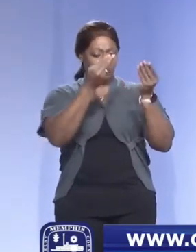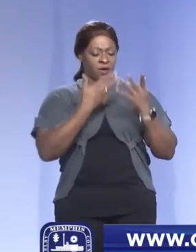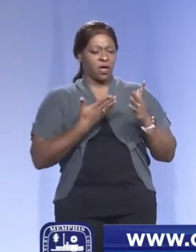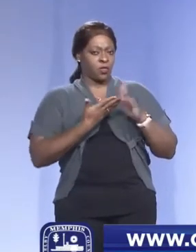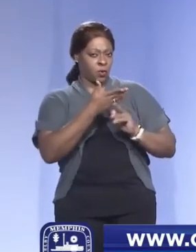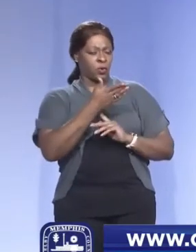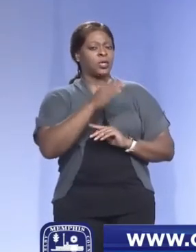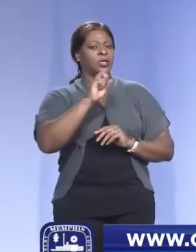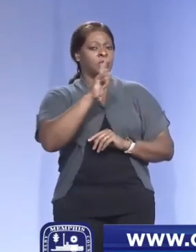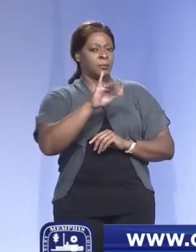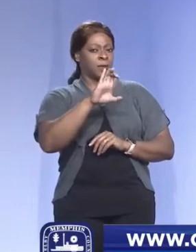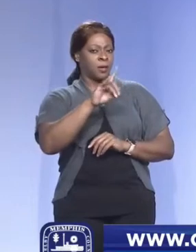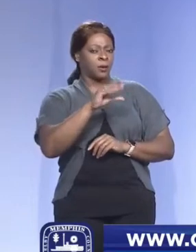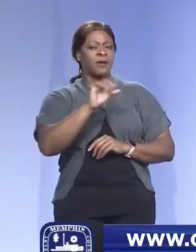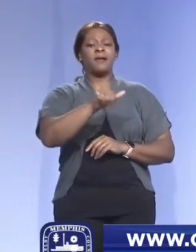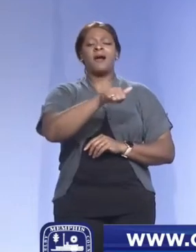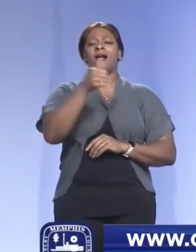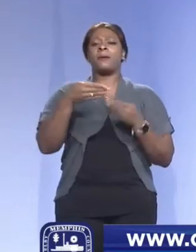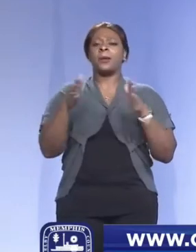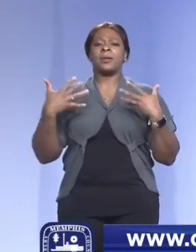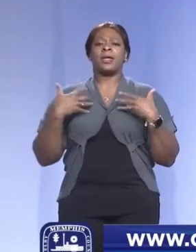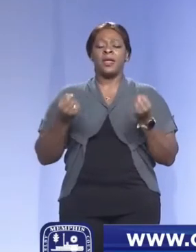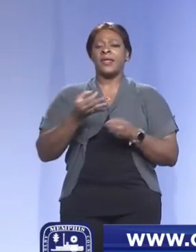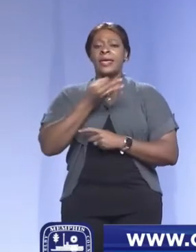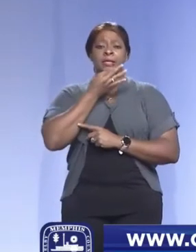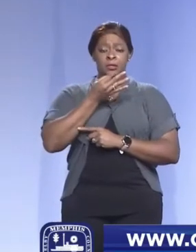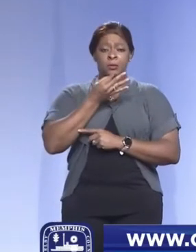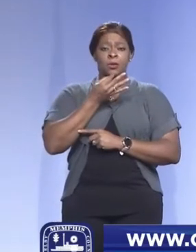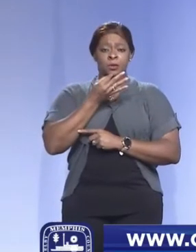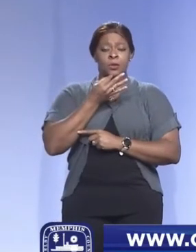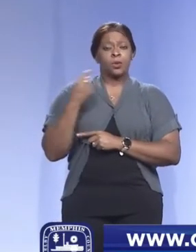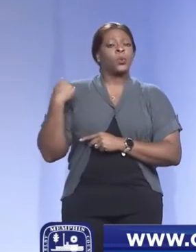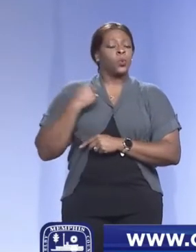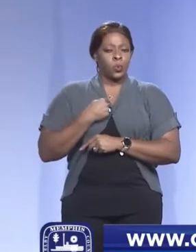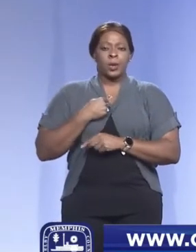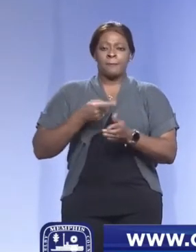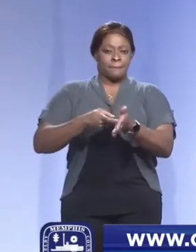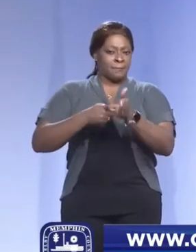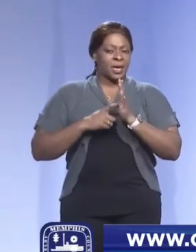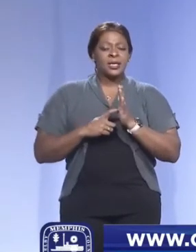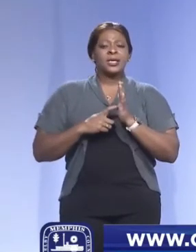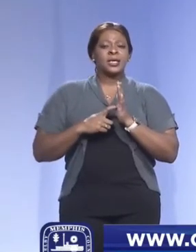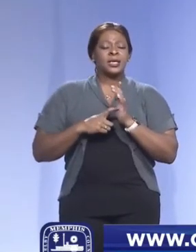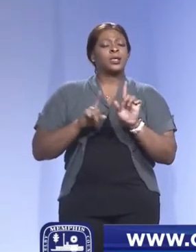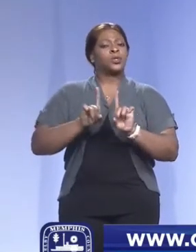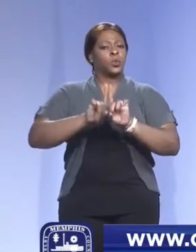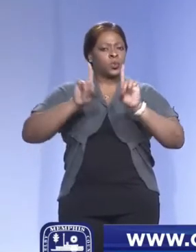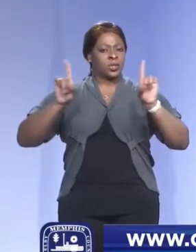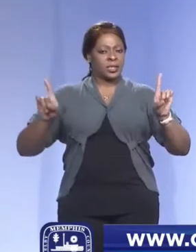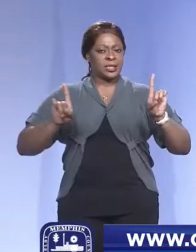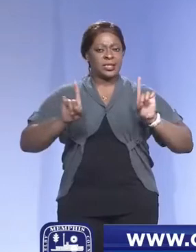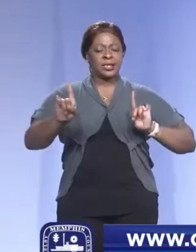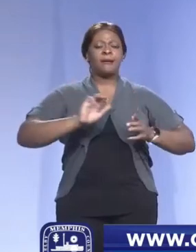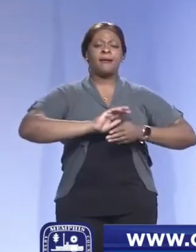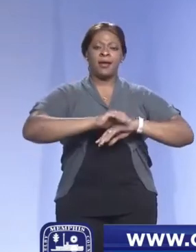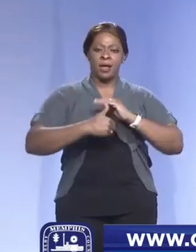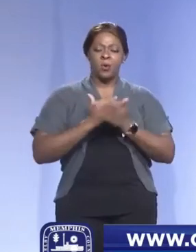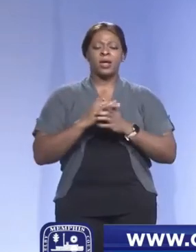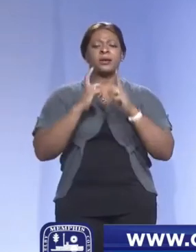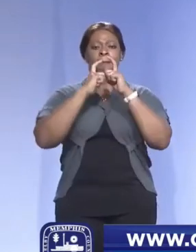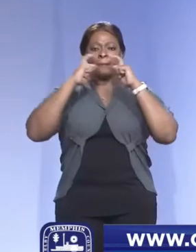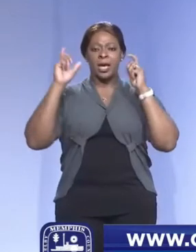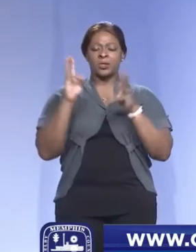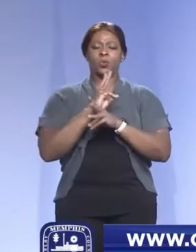Shelby County and other public health experts, and we are mandating social distancing, hand washing, and mask